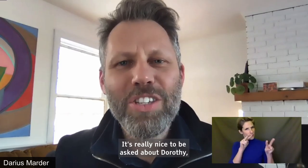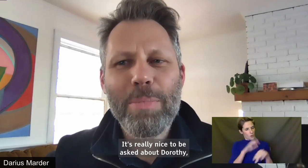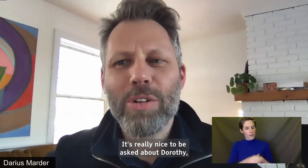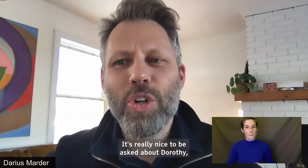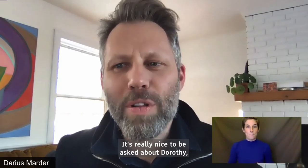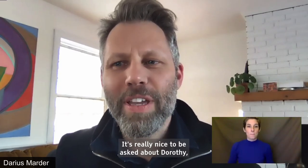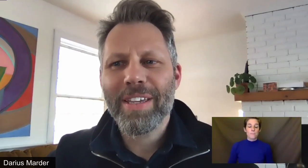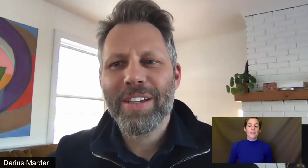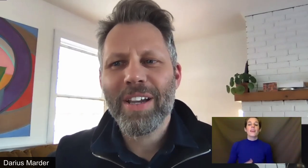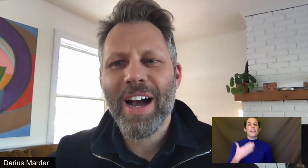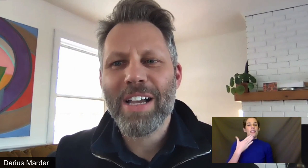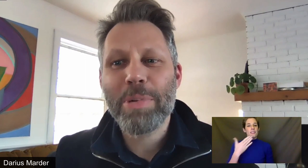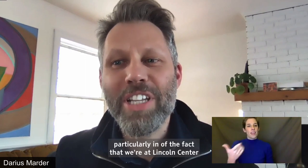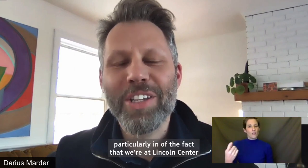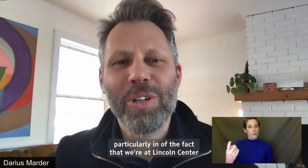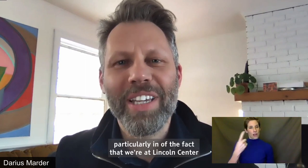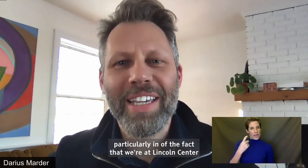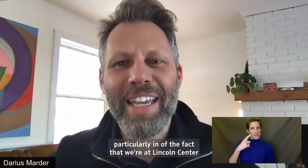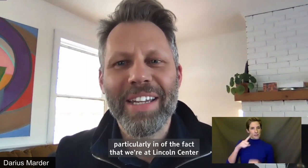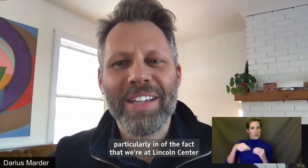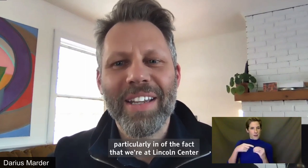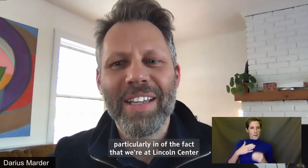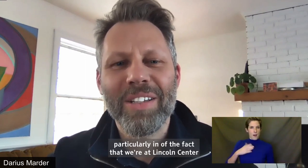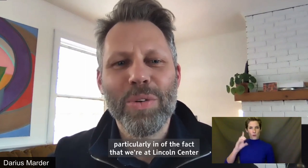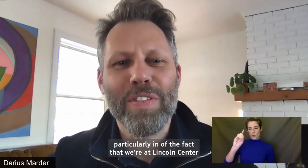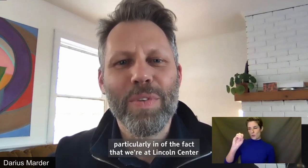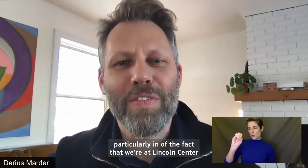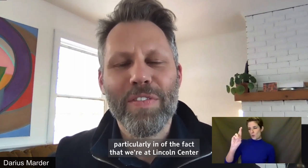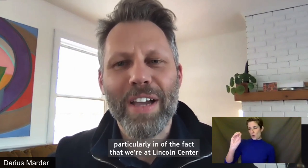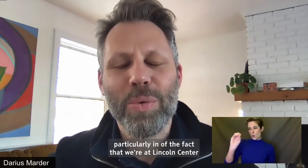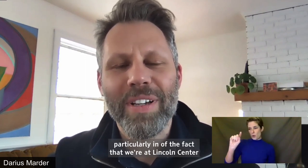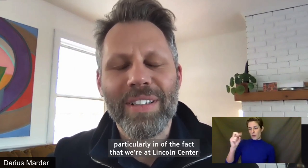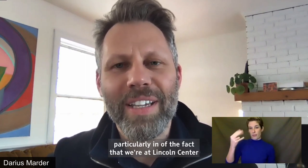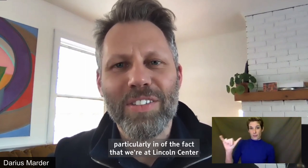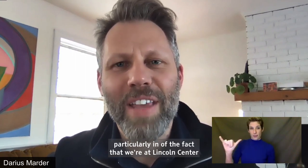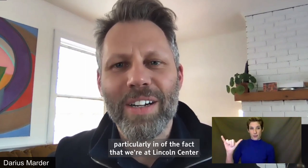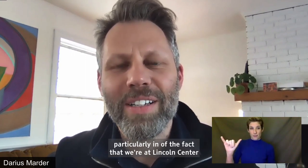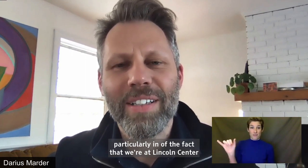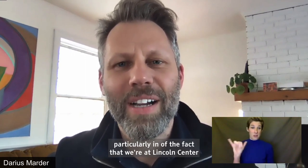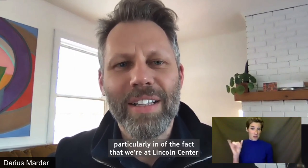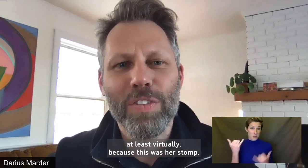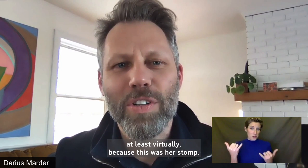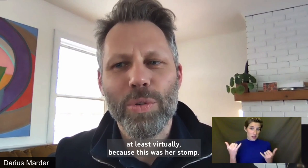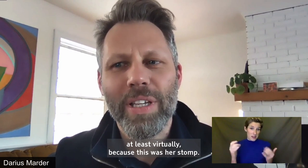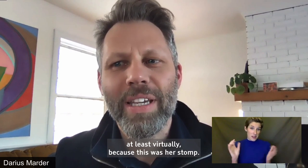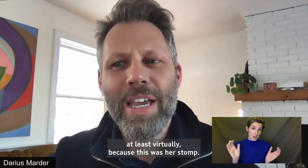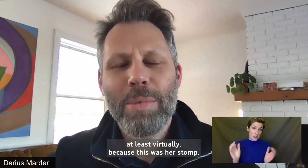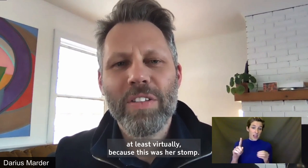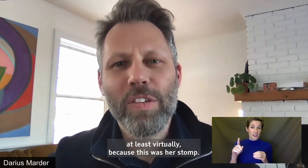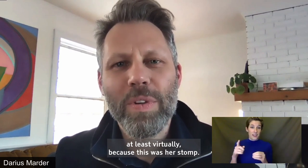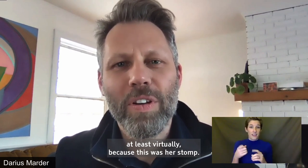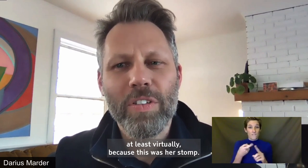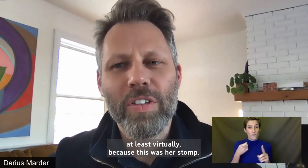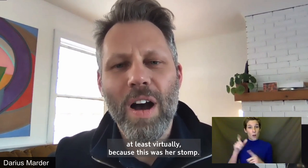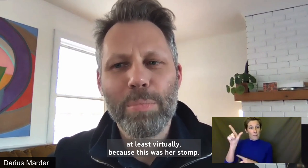to be asked about Dorothy, particularly in lieu of the fact that we're at Lincoln Center, at least virtually,